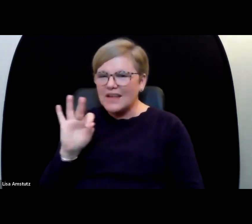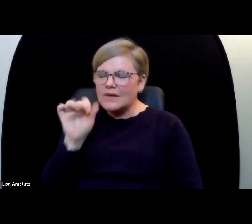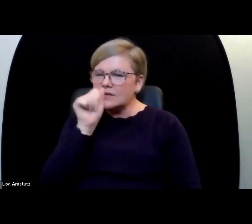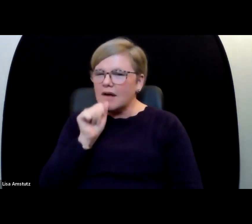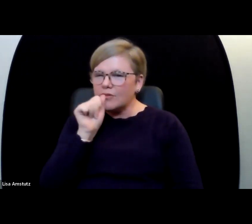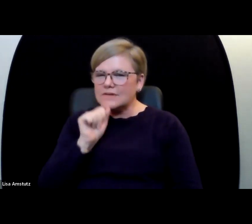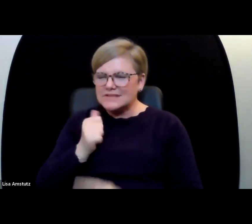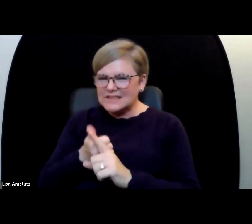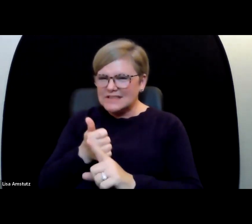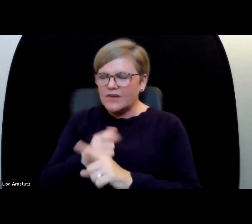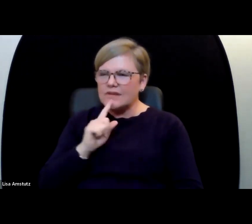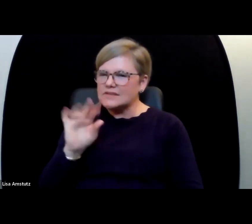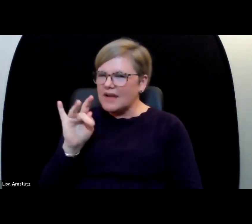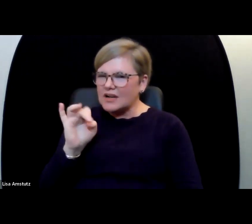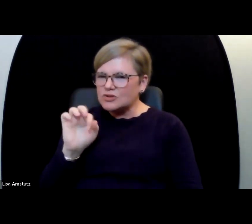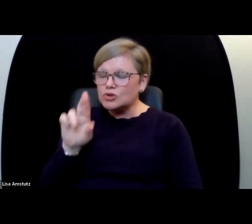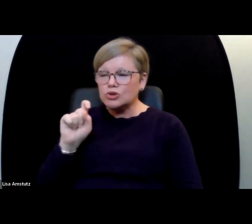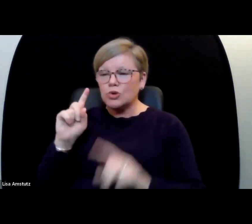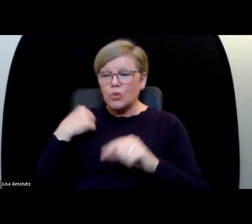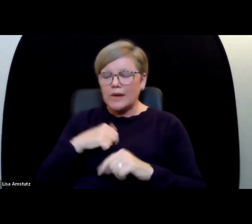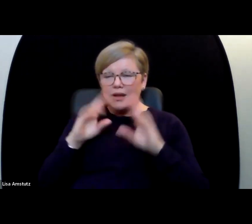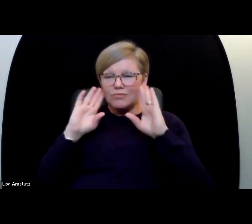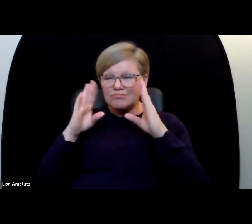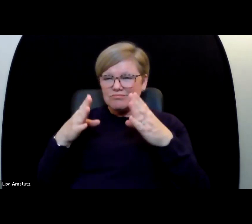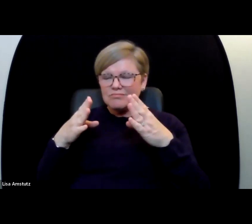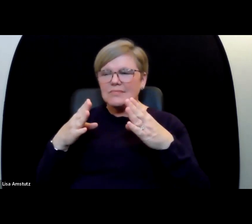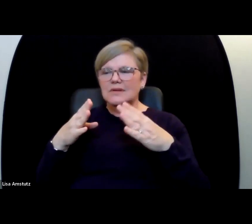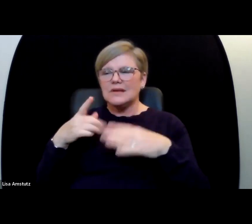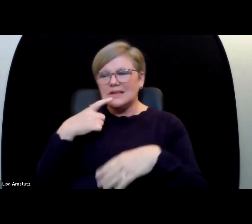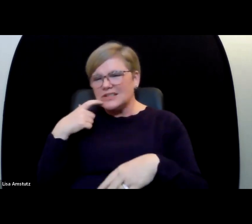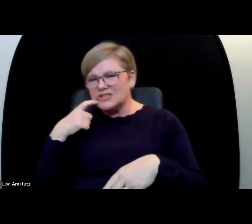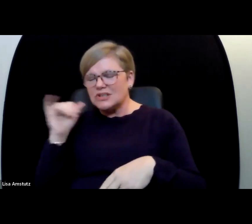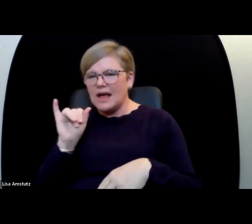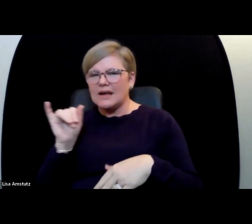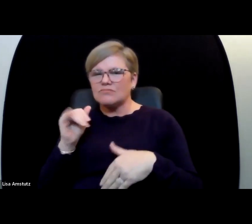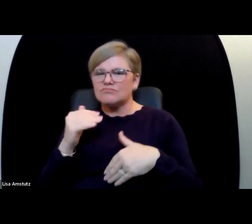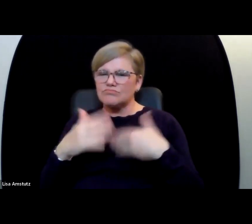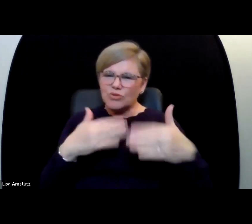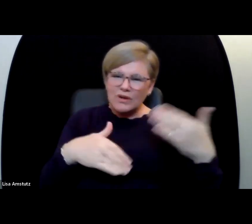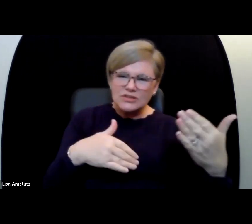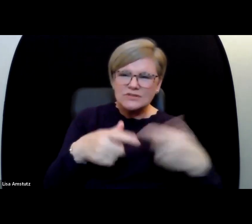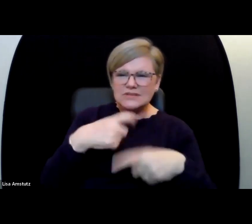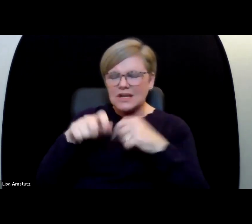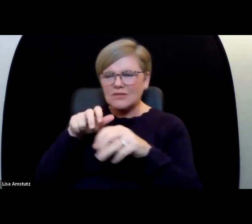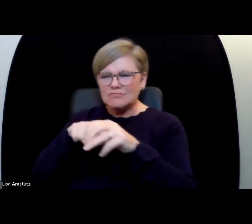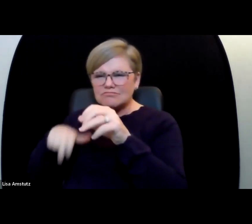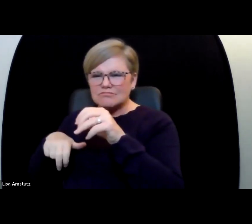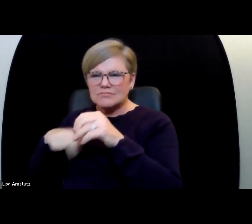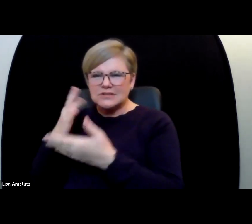is a factor, should we view addiction in terms of progression instead of cessation?